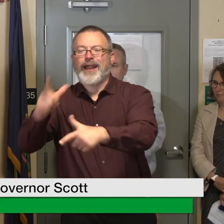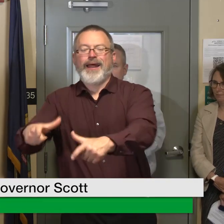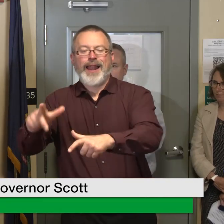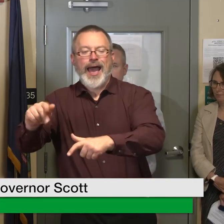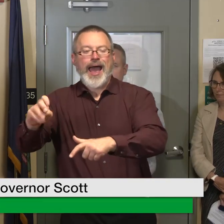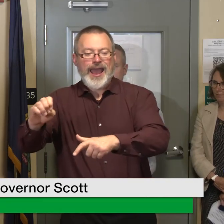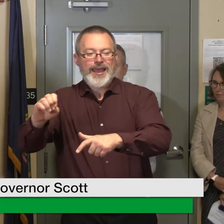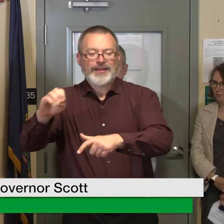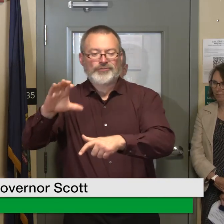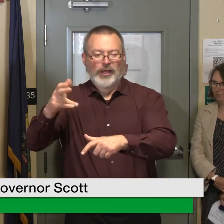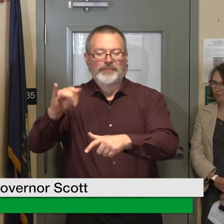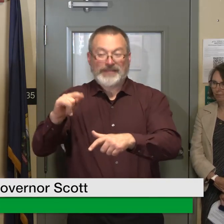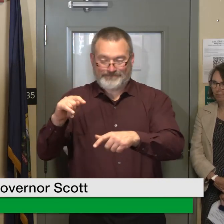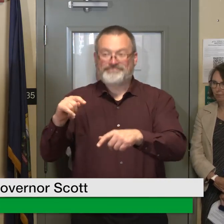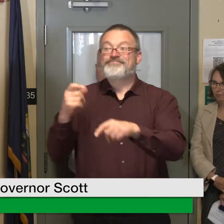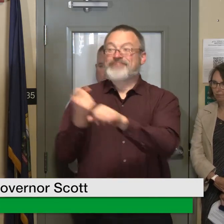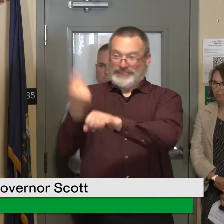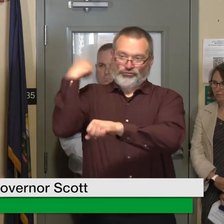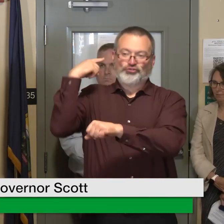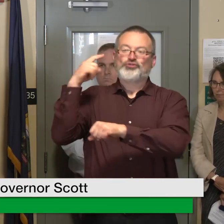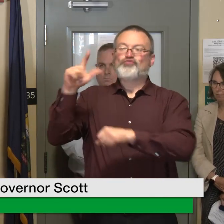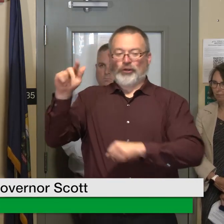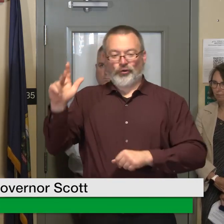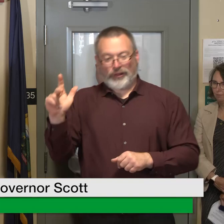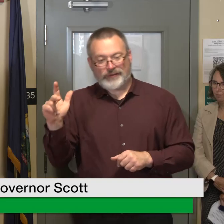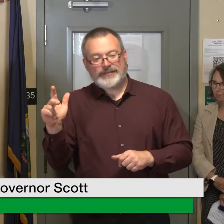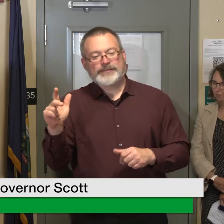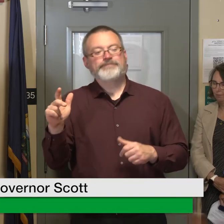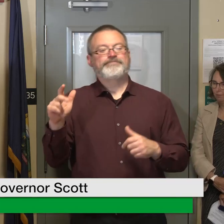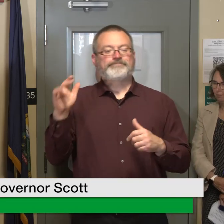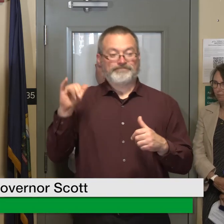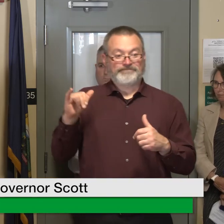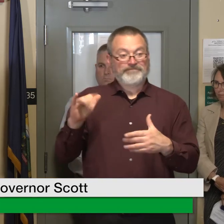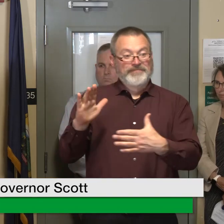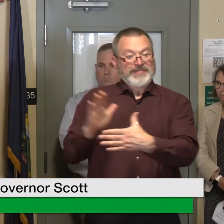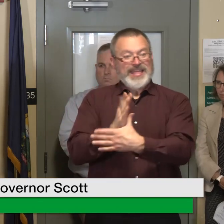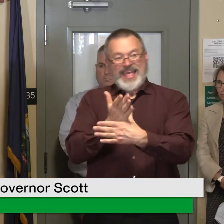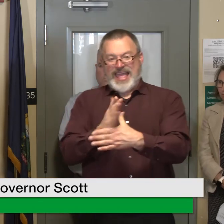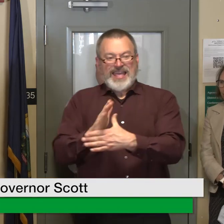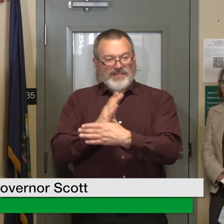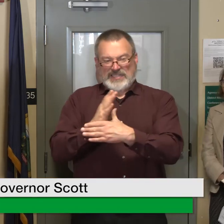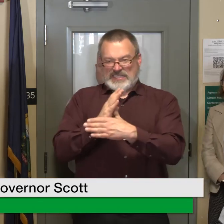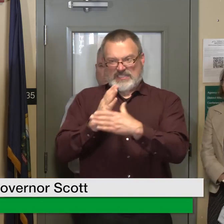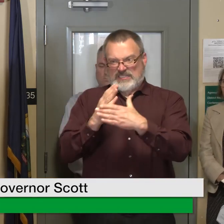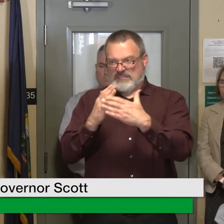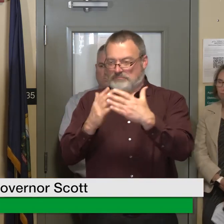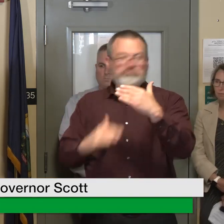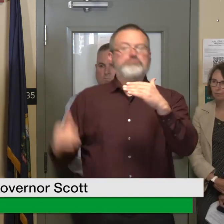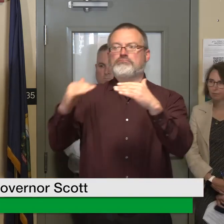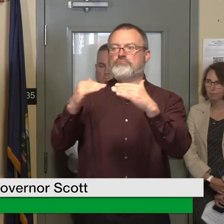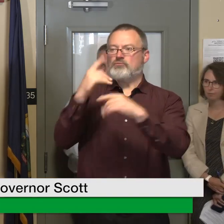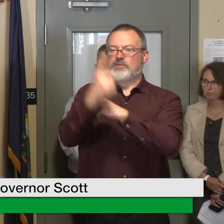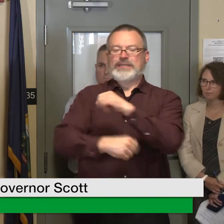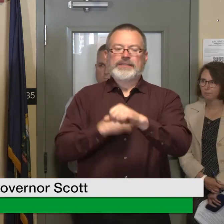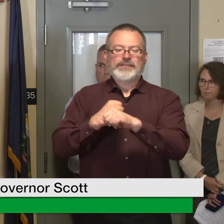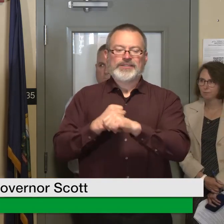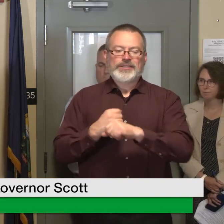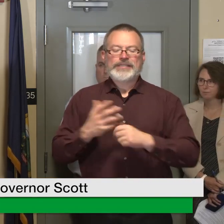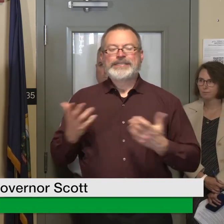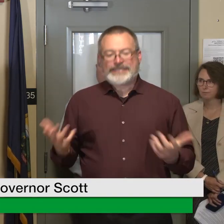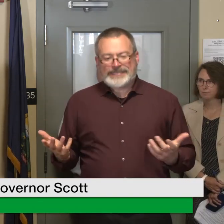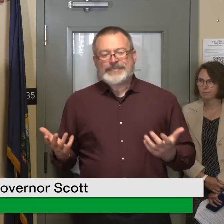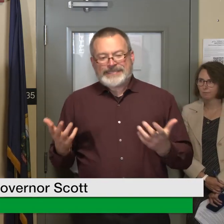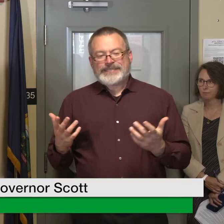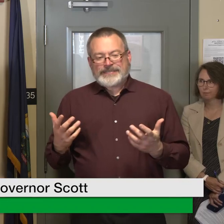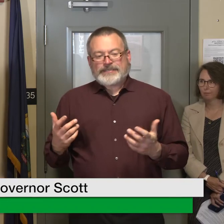storms approached that which we might see in an average year. I suspect just having looked at the Winooski every day for the